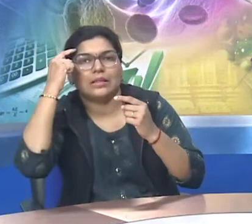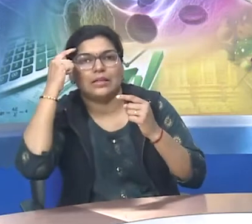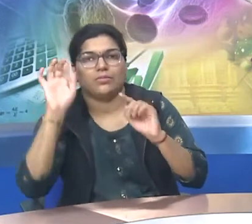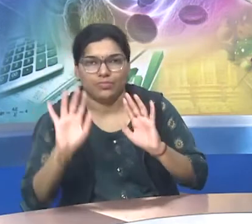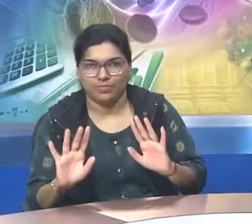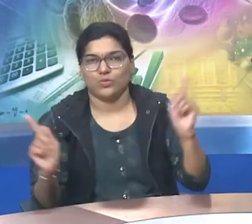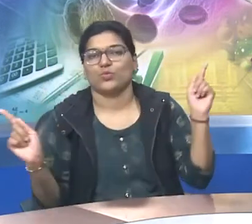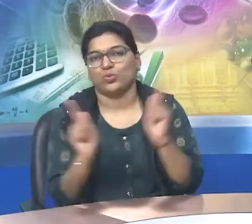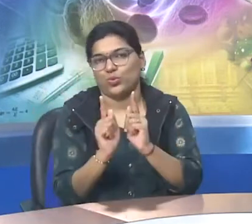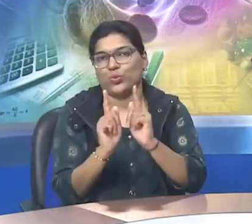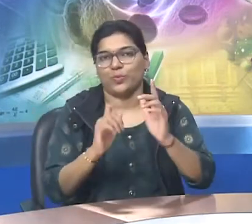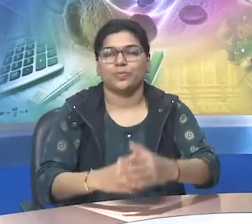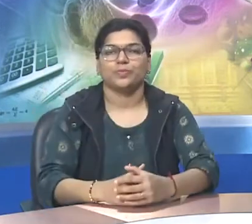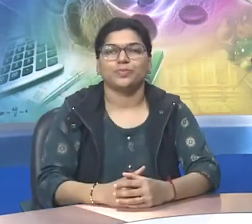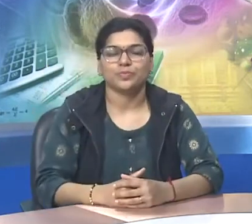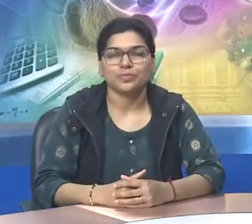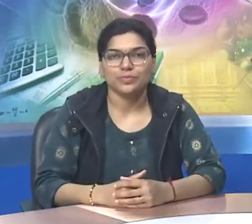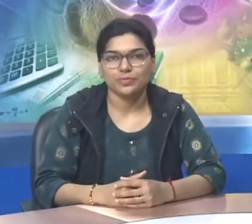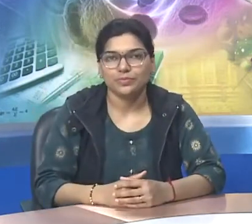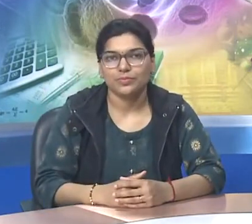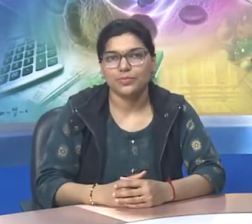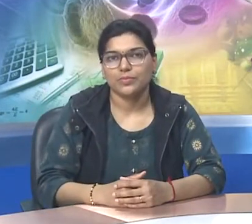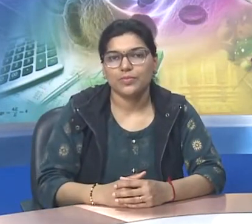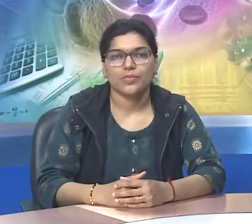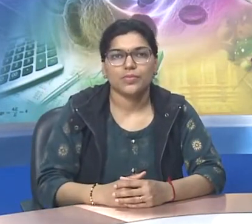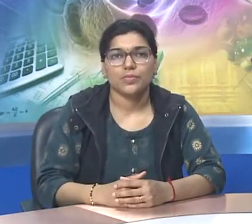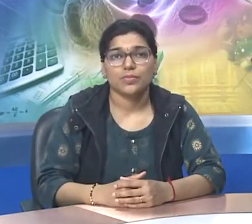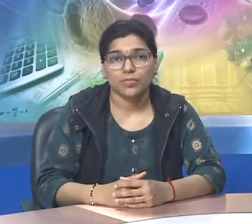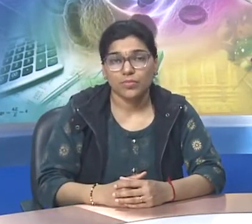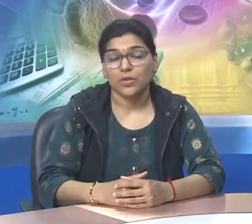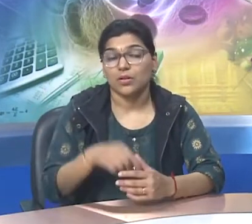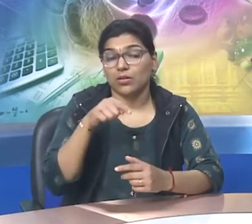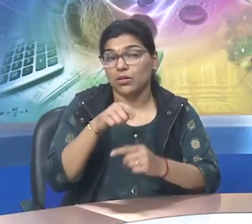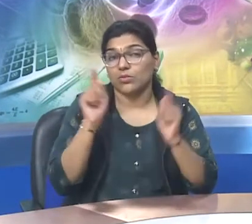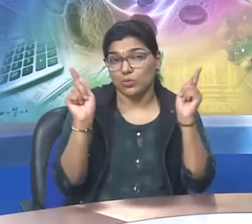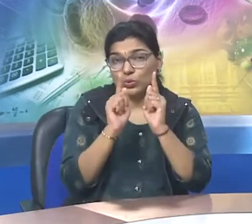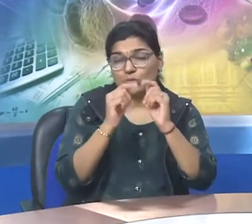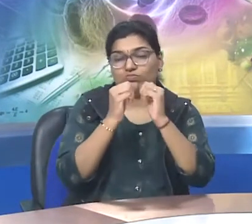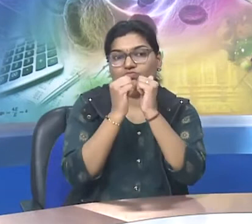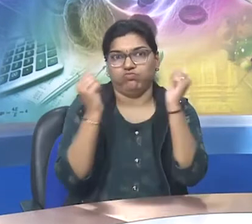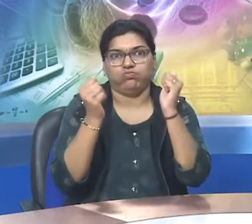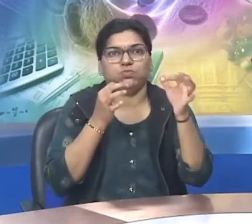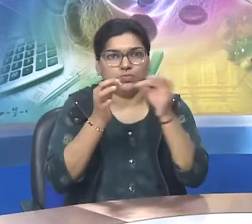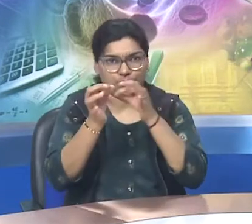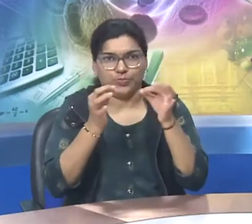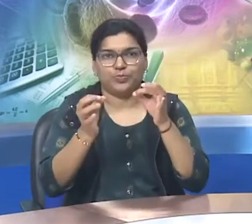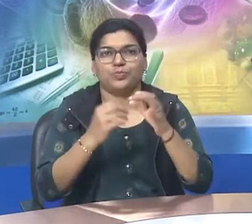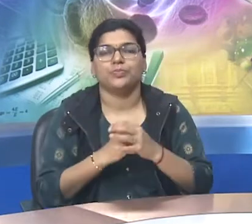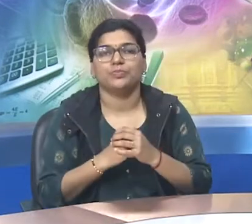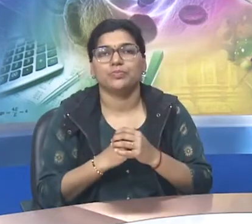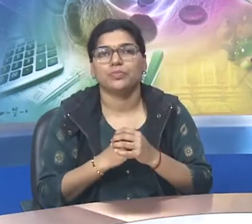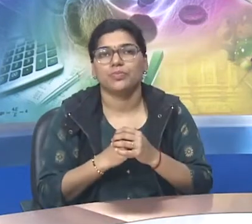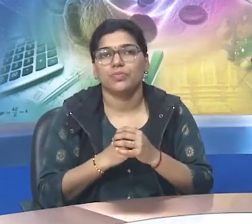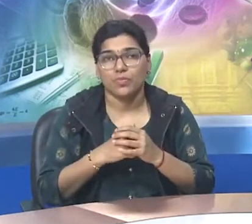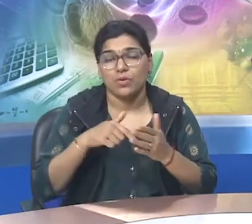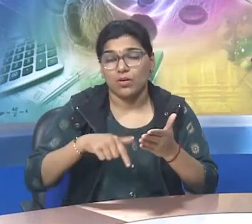a brooding dog. Now let us understand the meaning of these